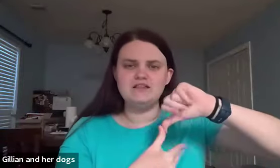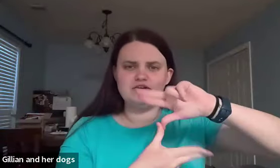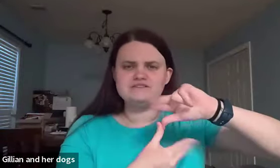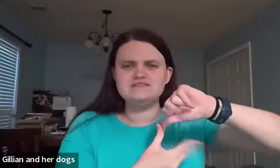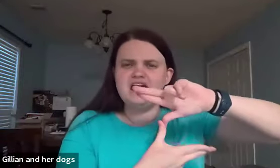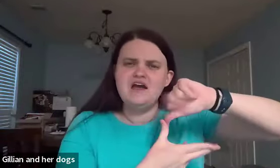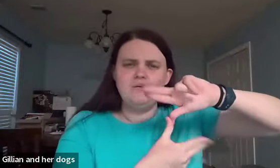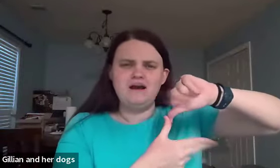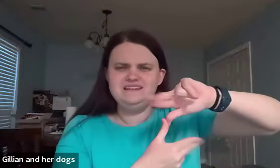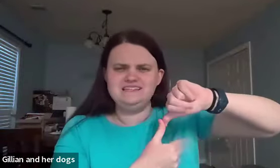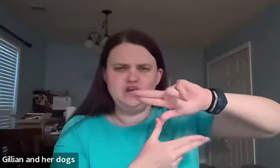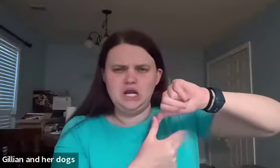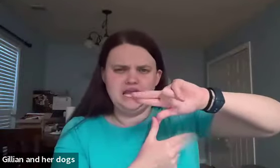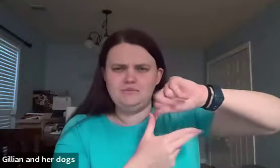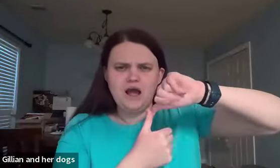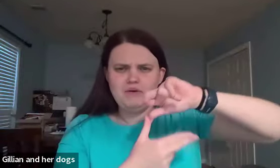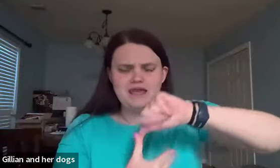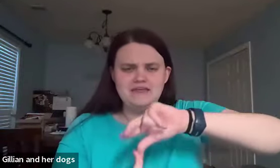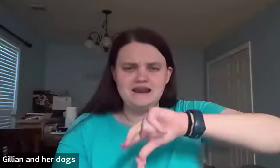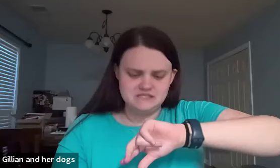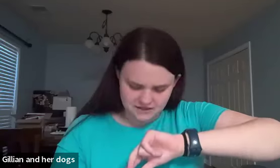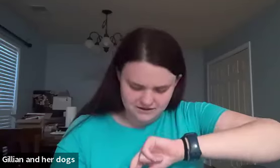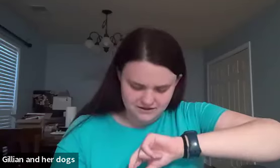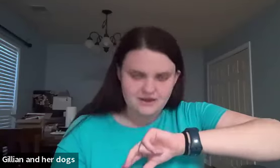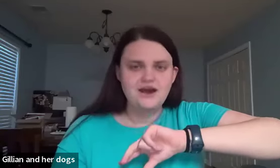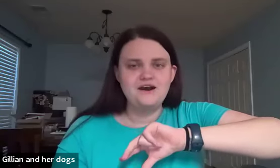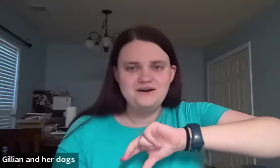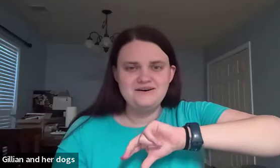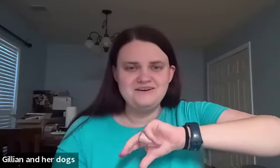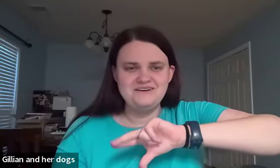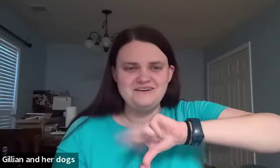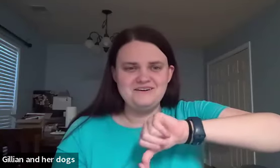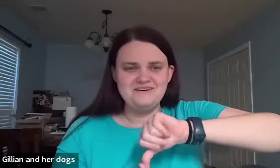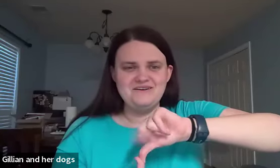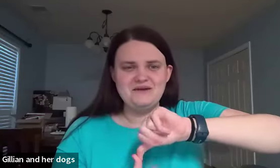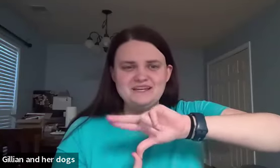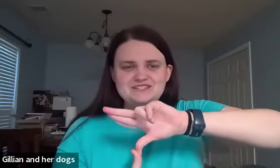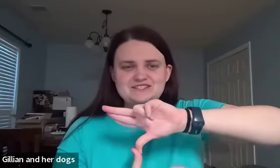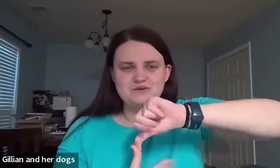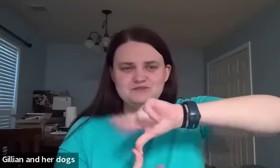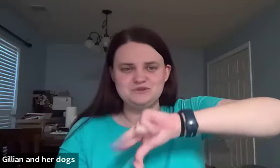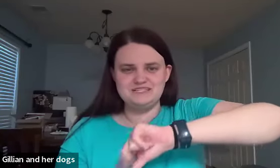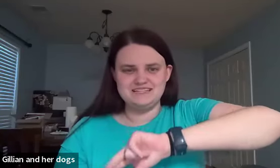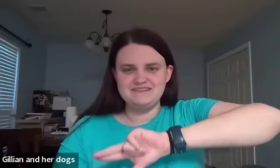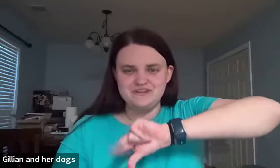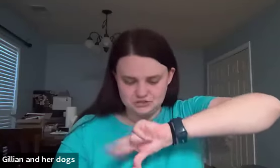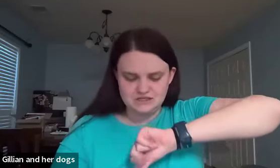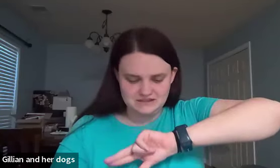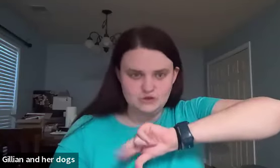when I learned this, I was like, why is this hurricane? Why? And then I was like, oh, that makes so much more sense. Like it visually